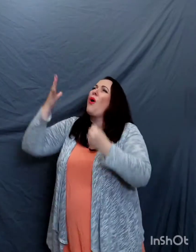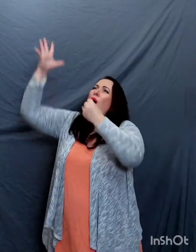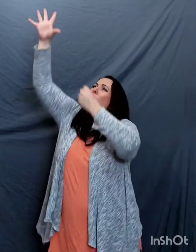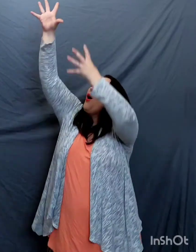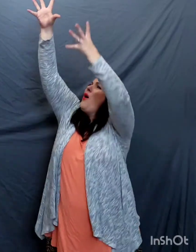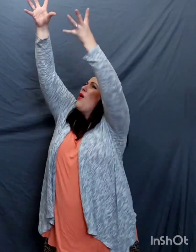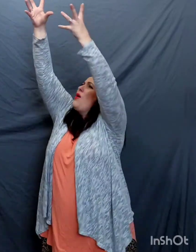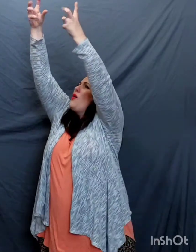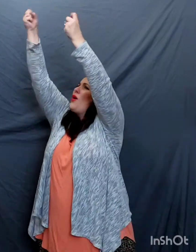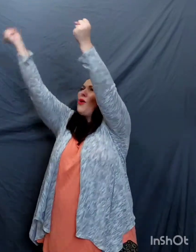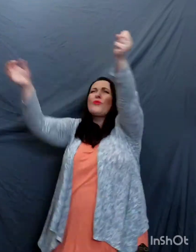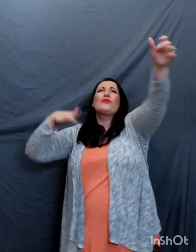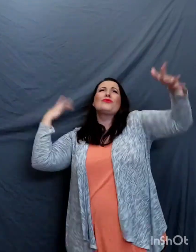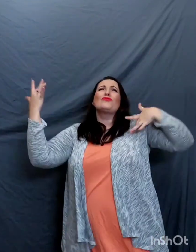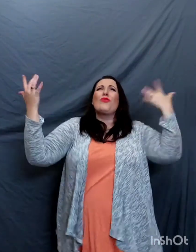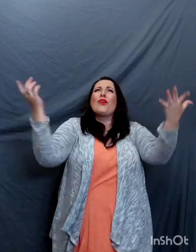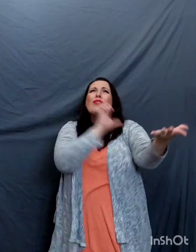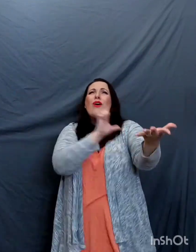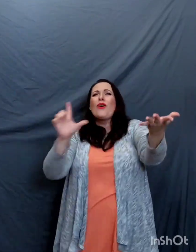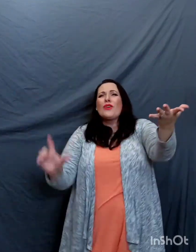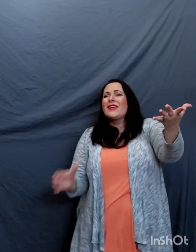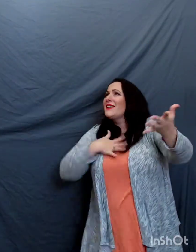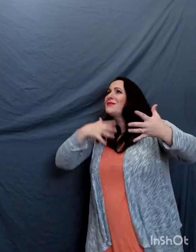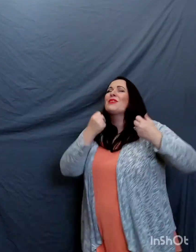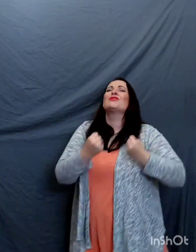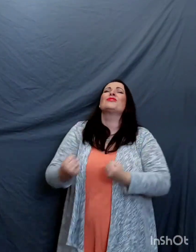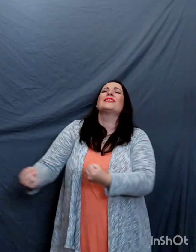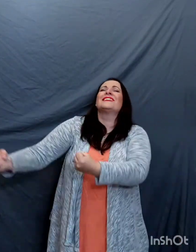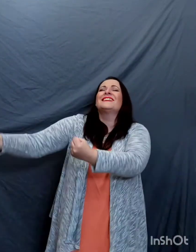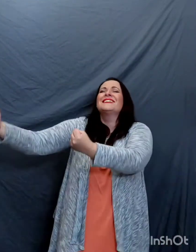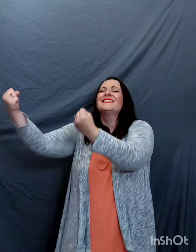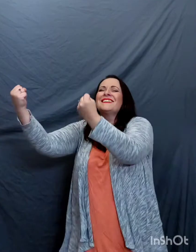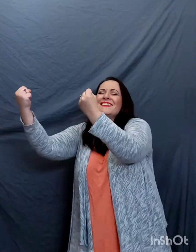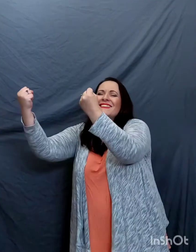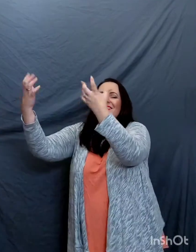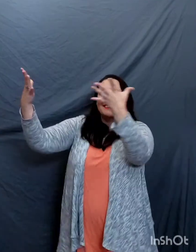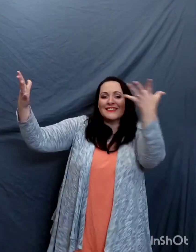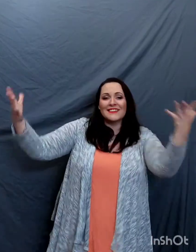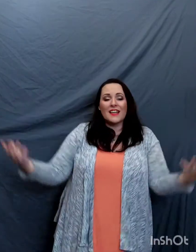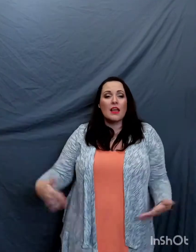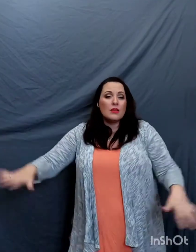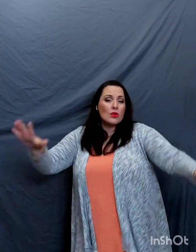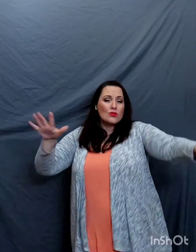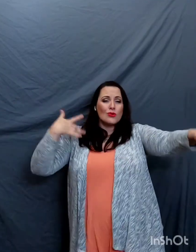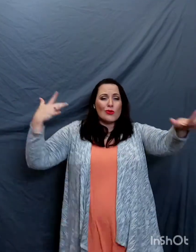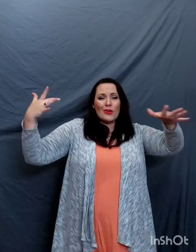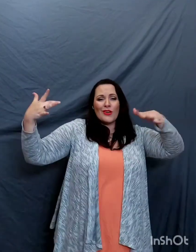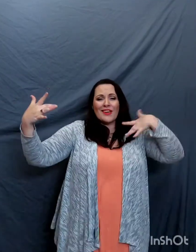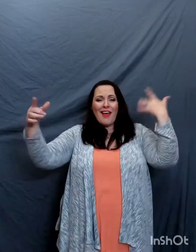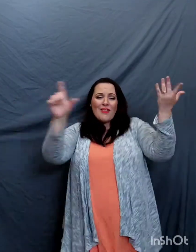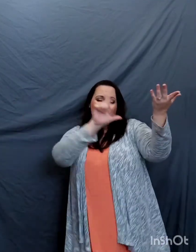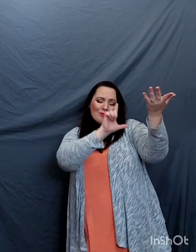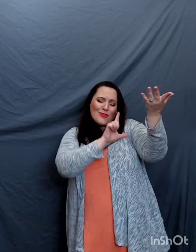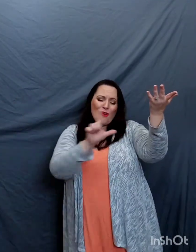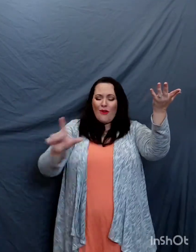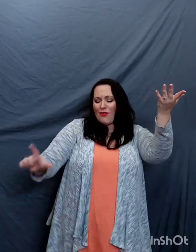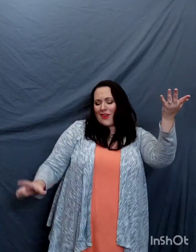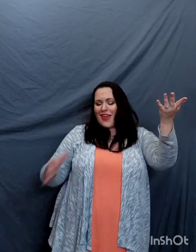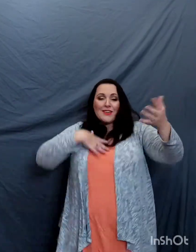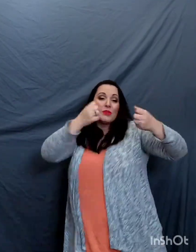The joy of the Lord is my strength The joy of the Lord is